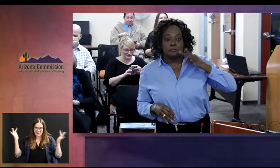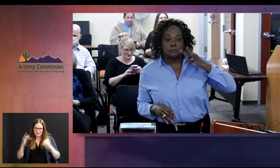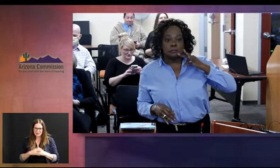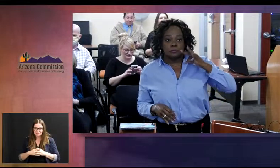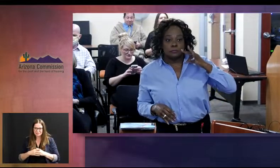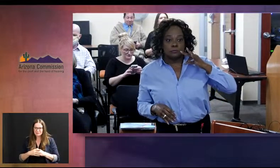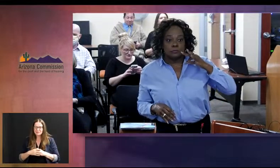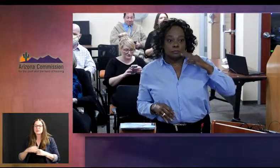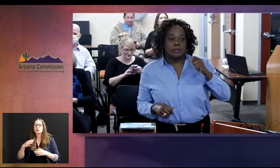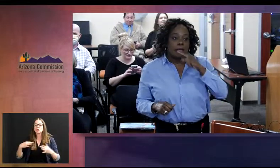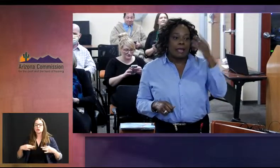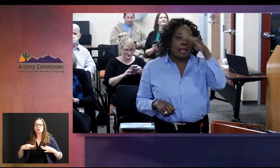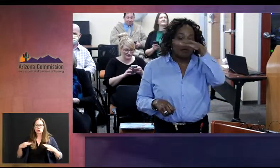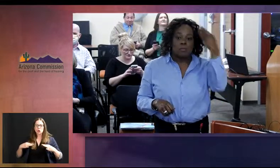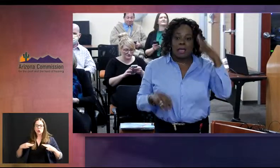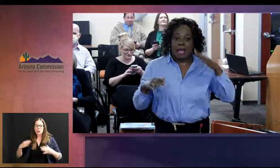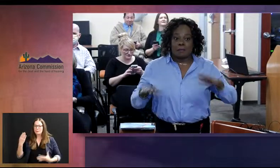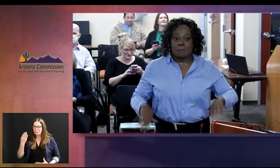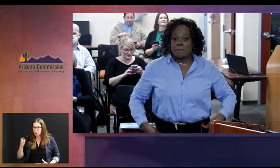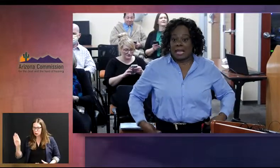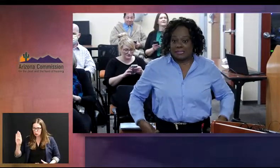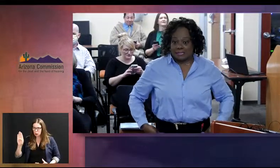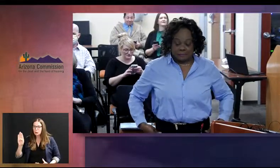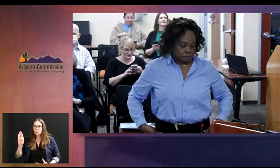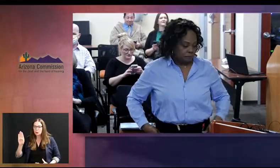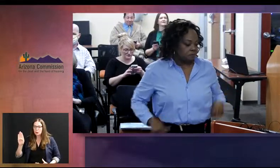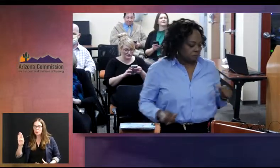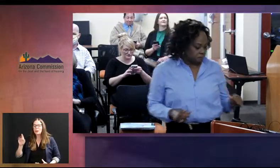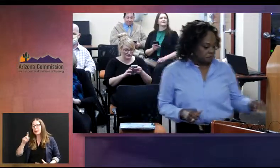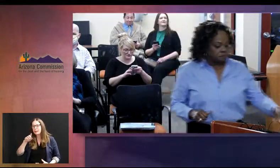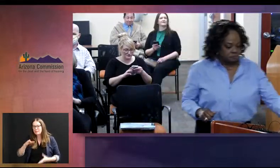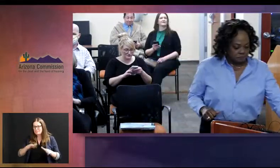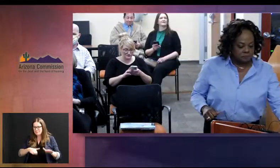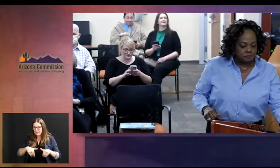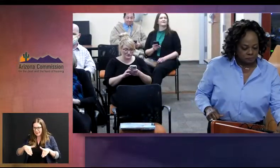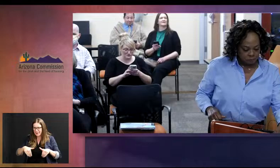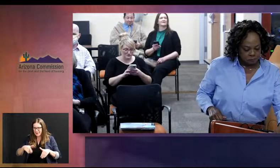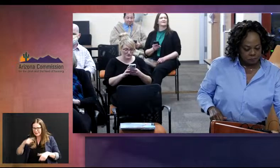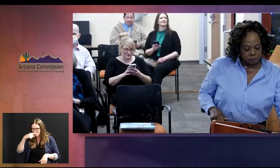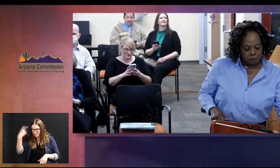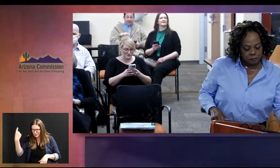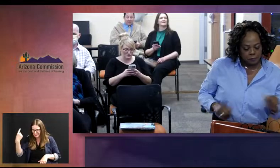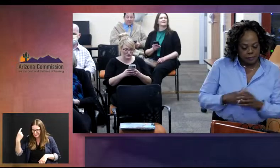I have on a blue shirt and black pants.